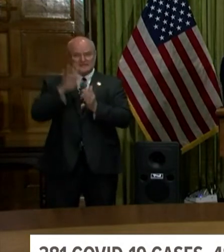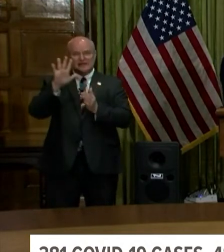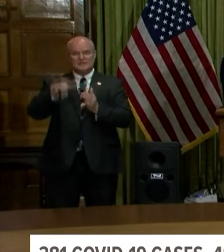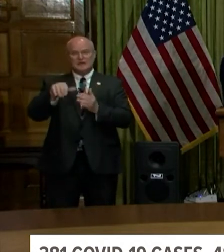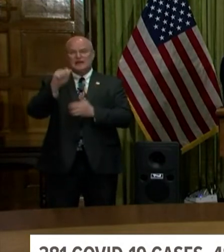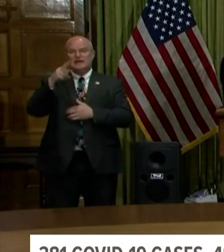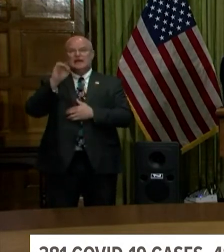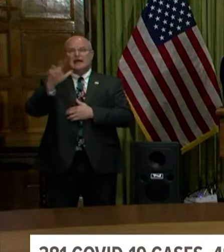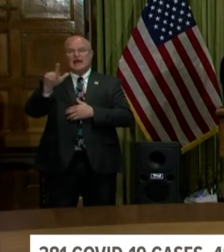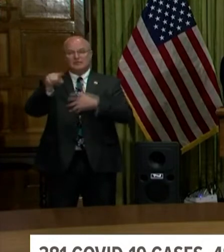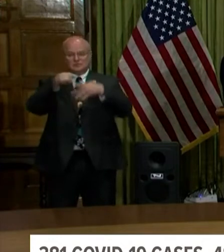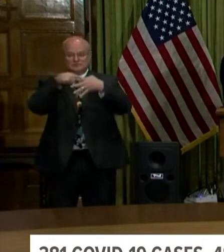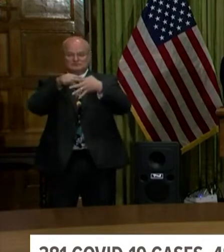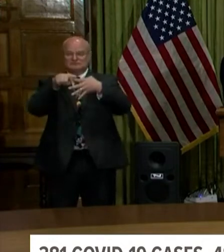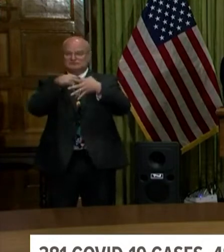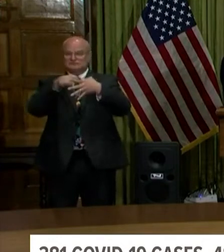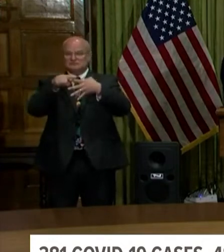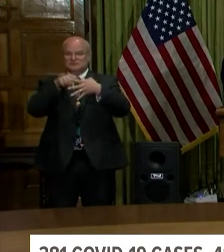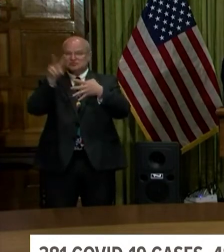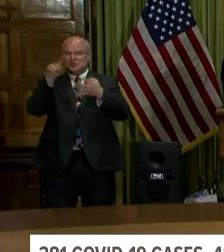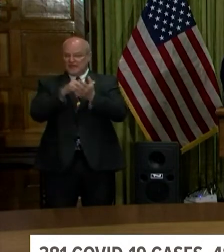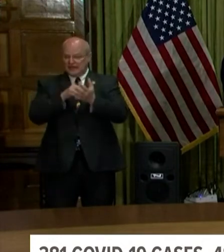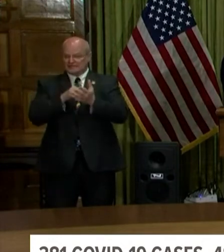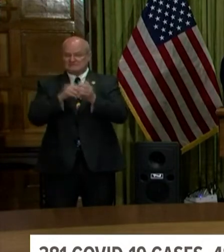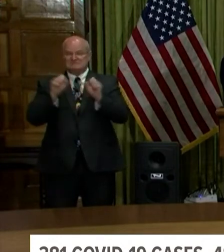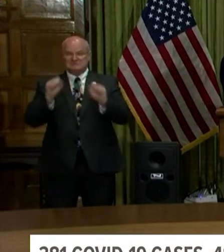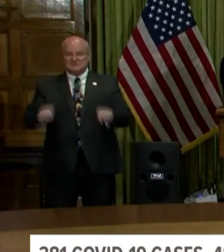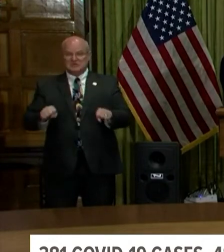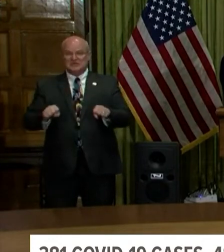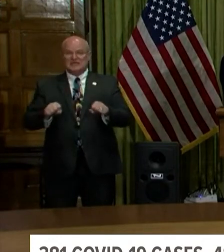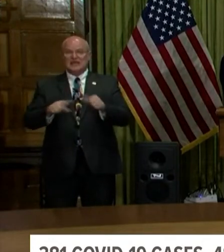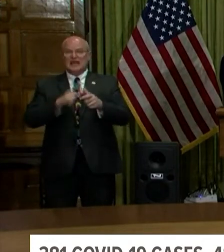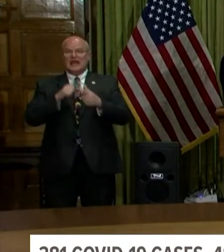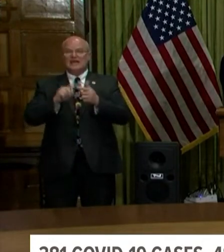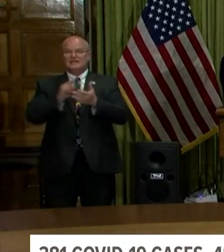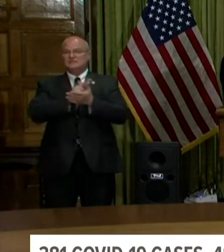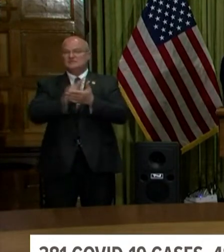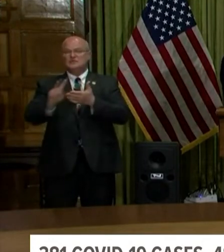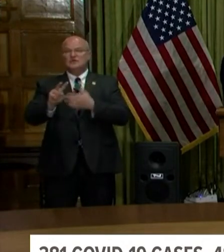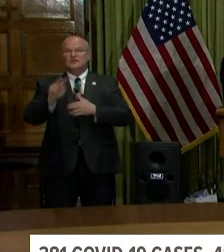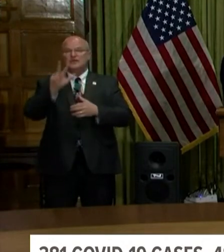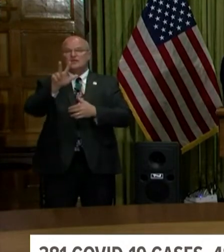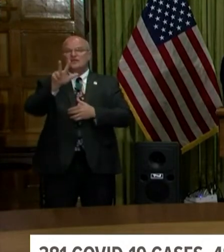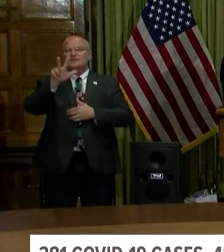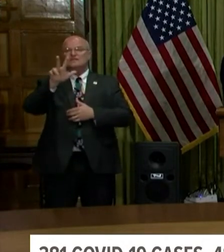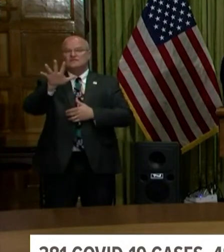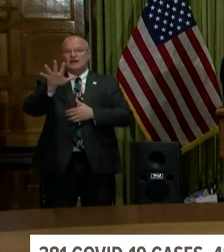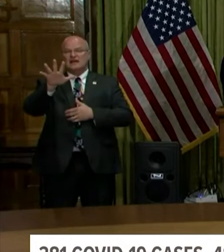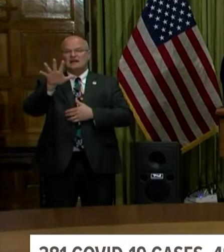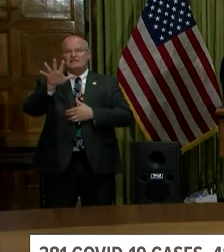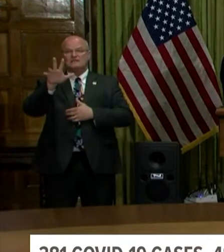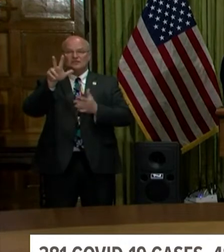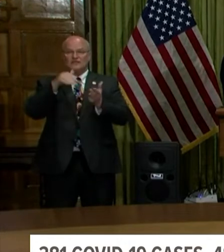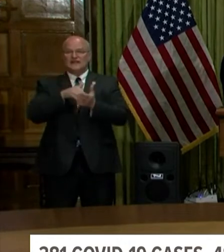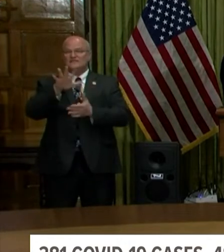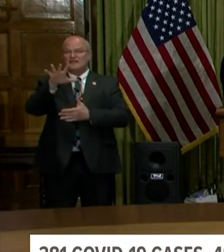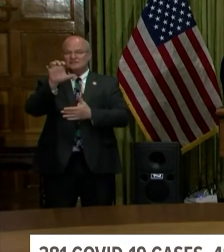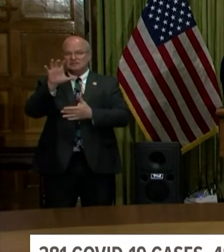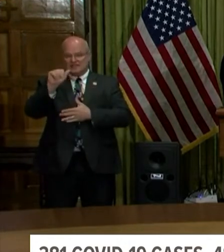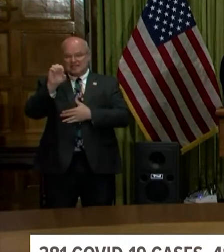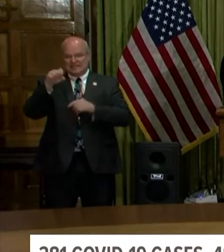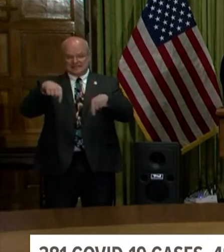week in April, and we could be in 2 weeks to 3,500 cases in Arkansas.